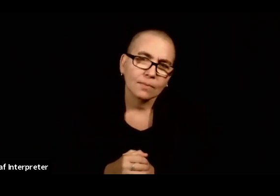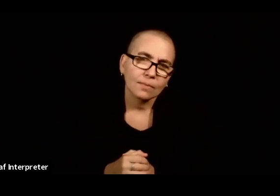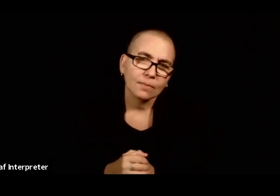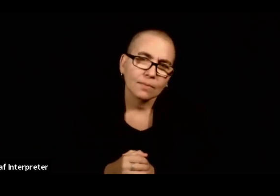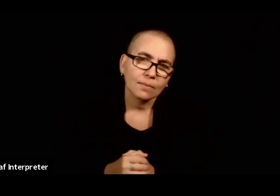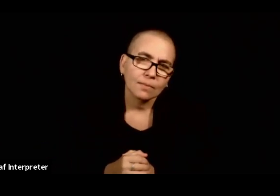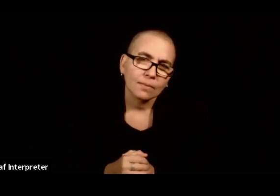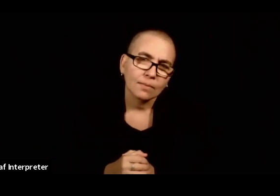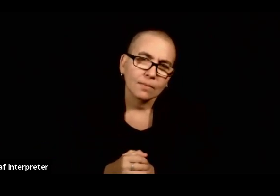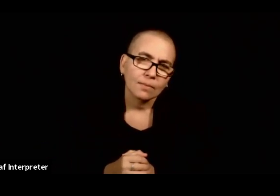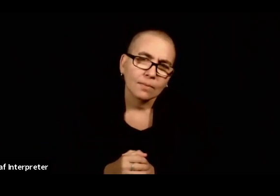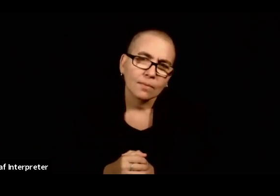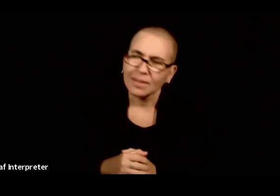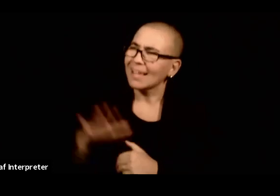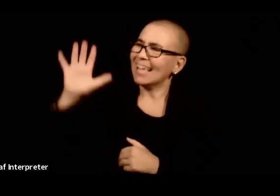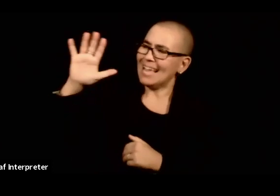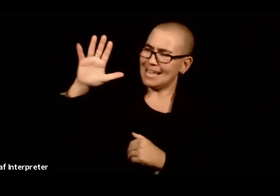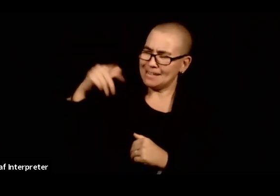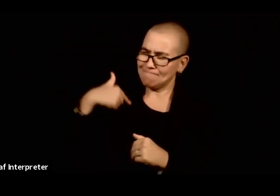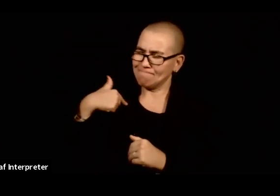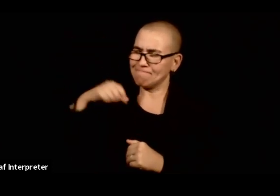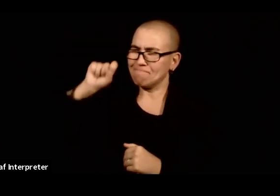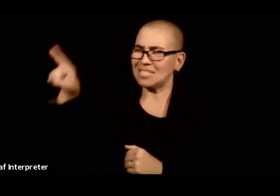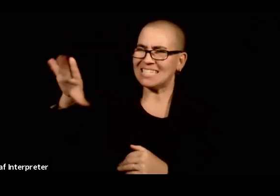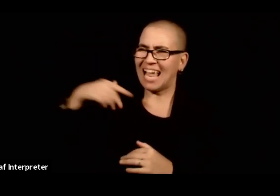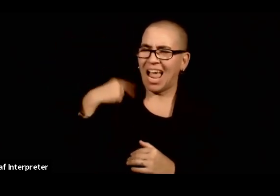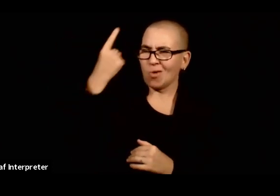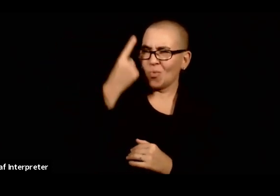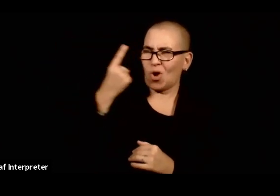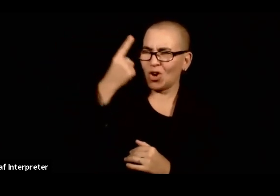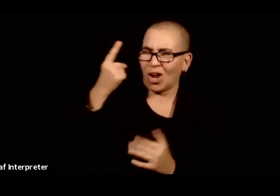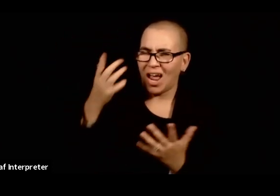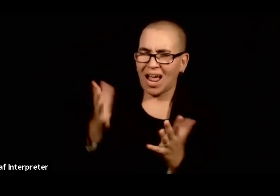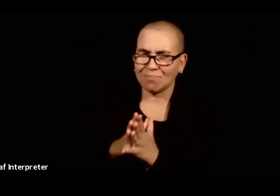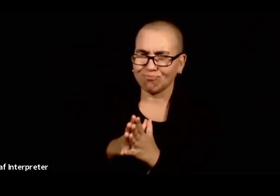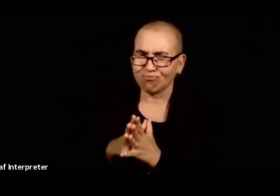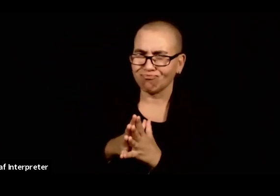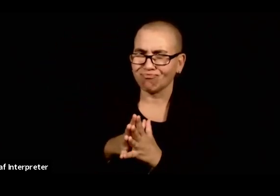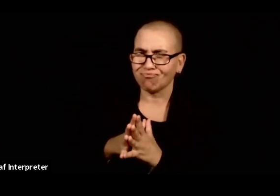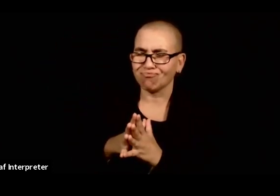in this visitation plan if facilities are going to have to